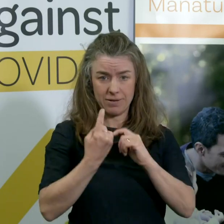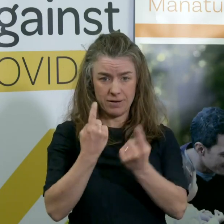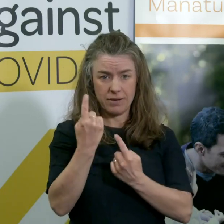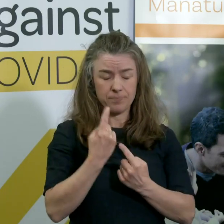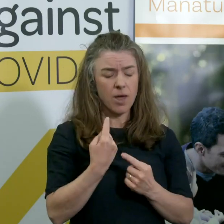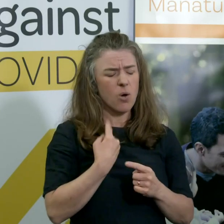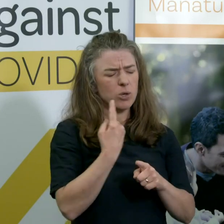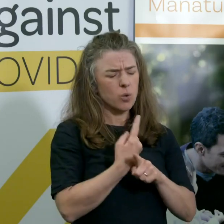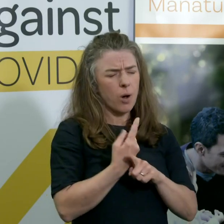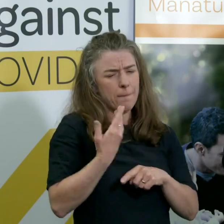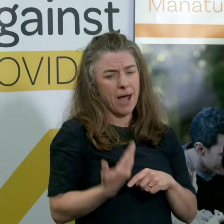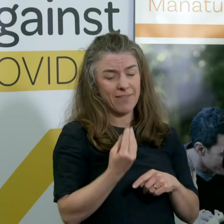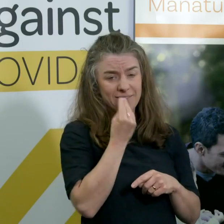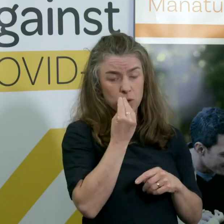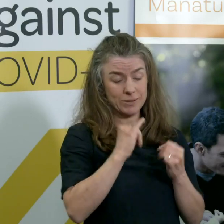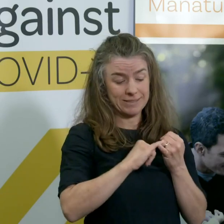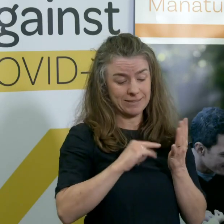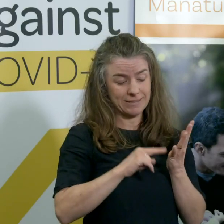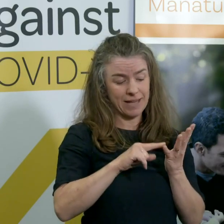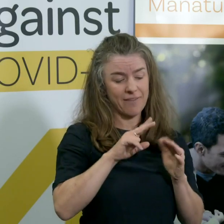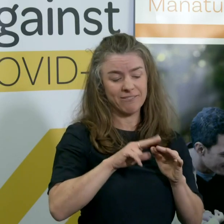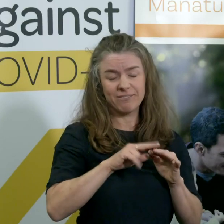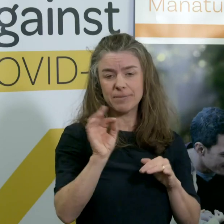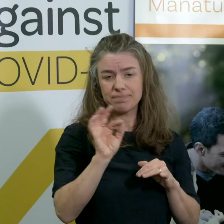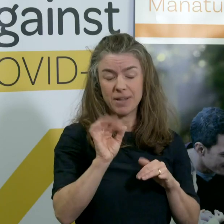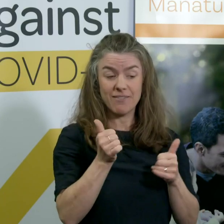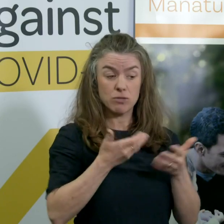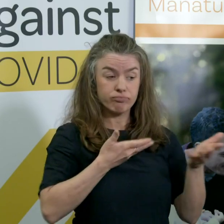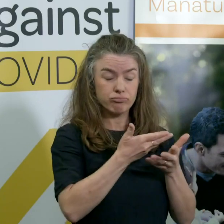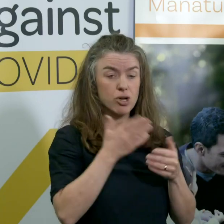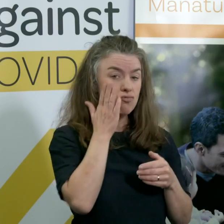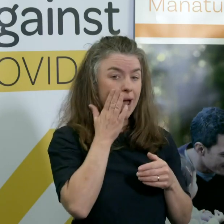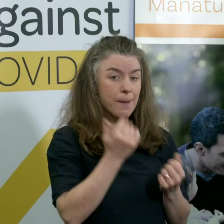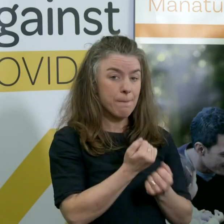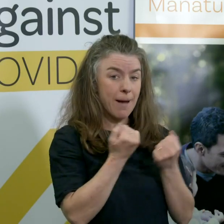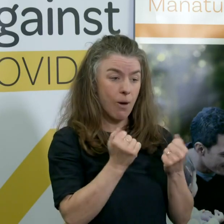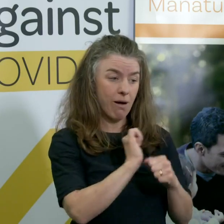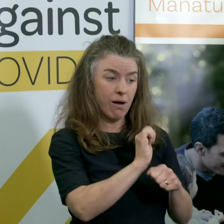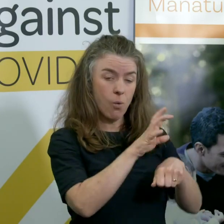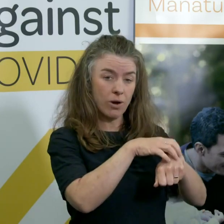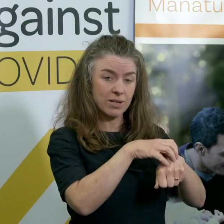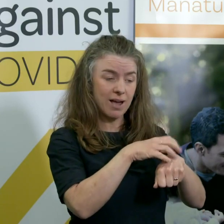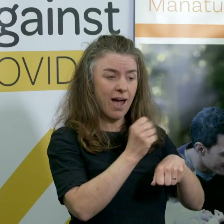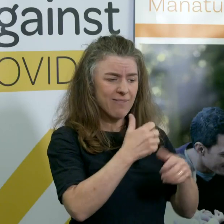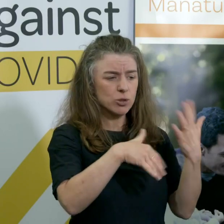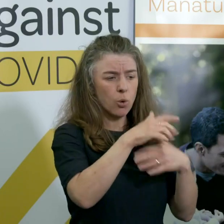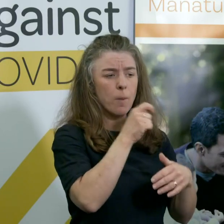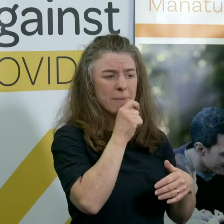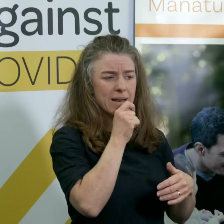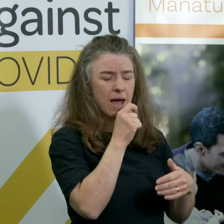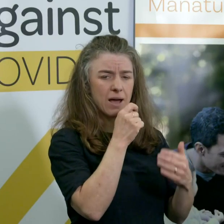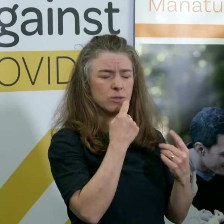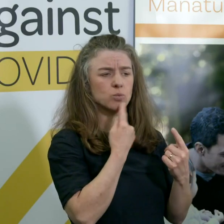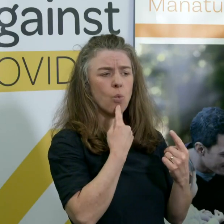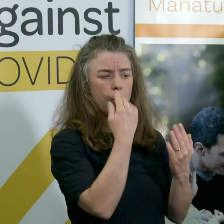behalf of Foodstuffs in this one. We aren't looking at that. We've talked to Grey Power, and there's some social media talk about this, but Grey